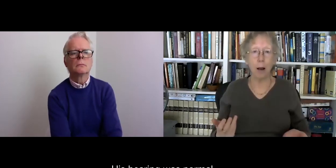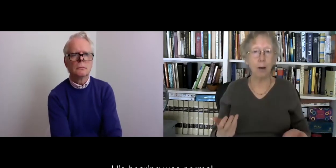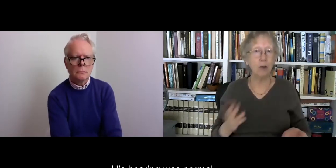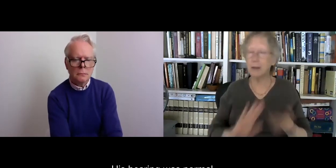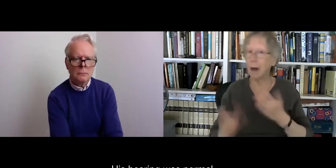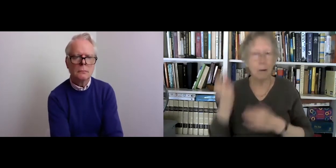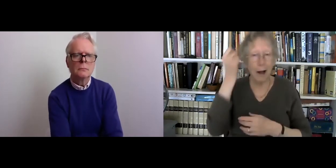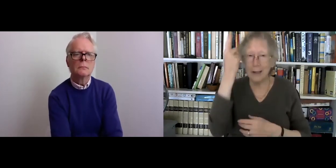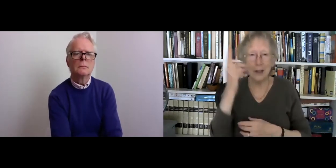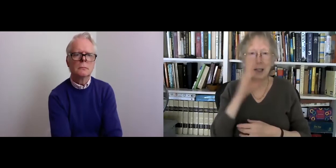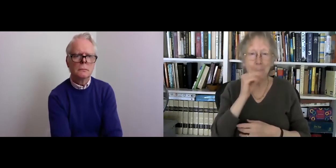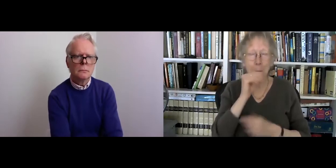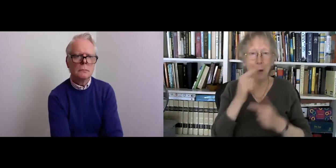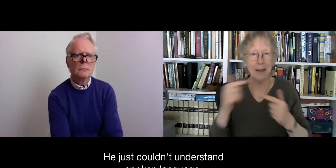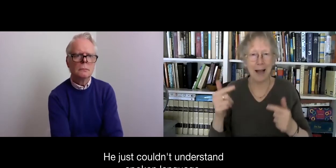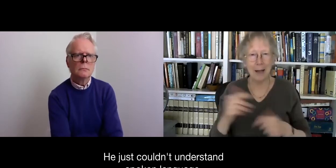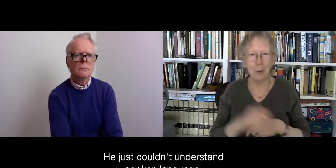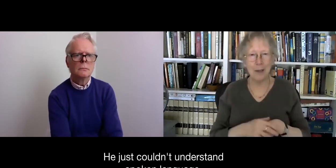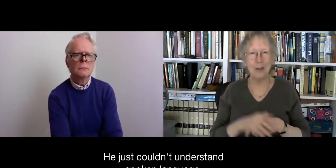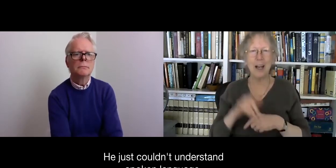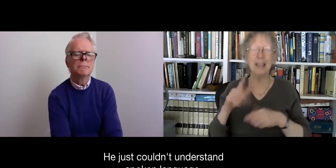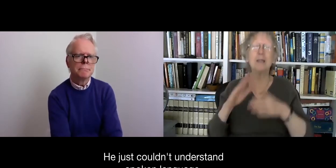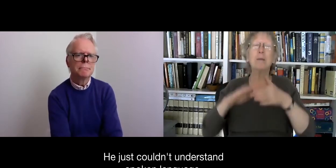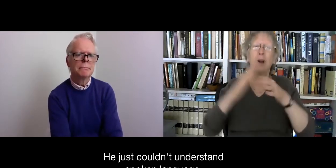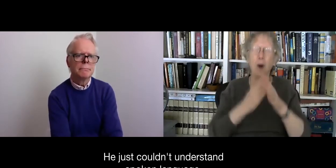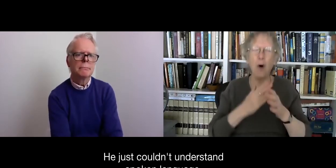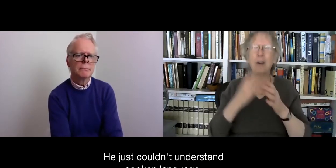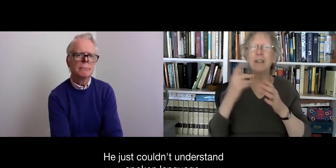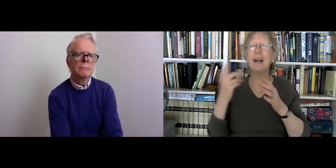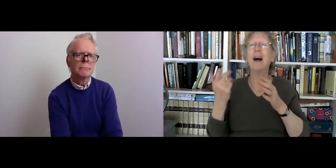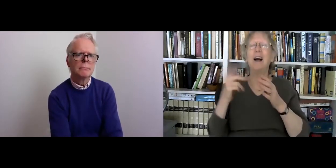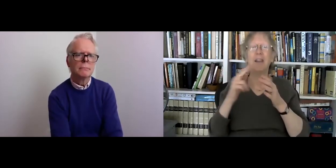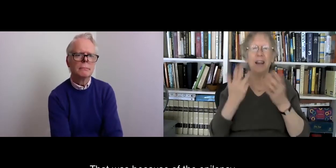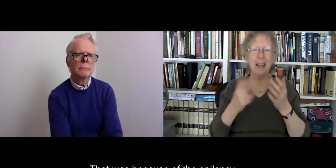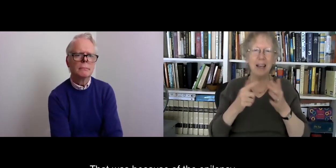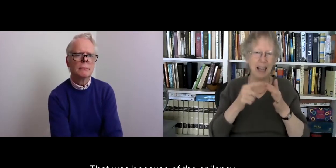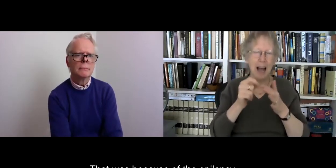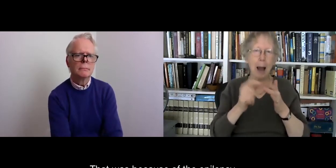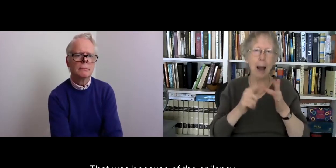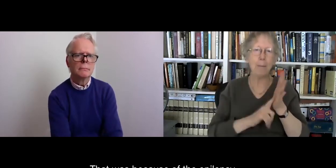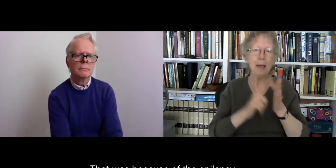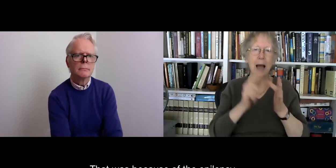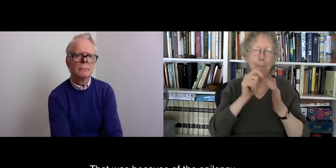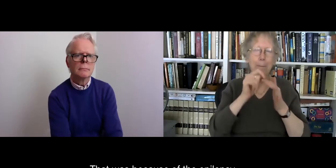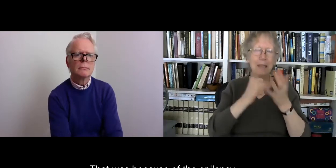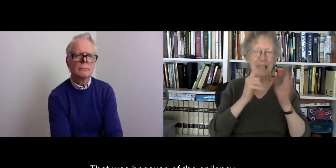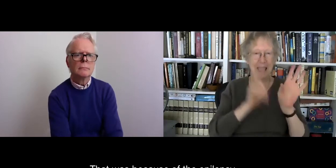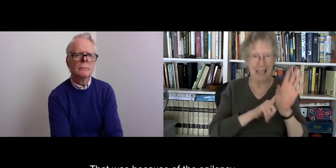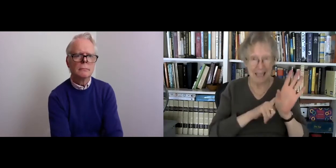was normal. He just couldn't understand spoken language, and that was because of the epilepsy.